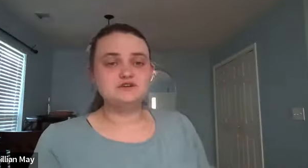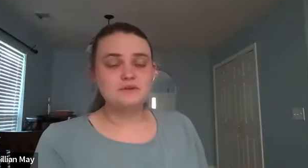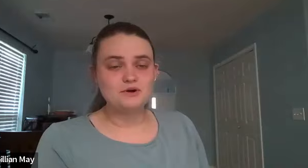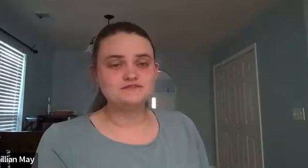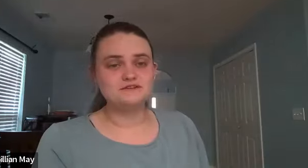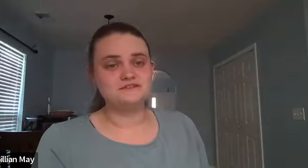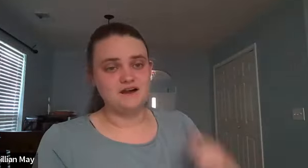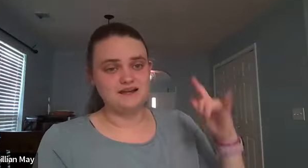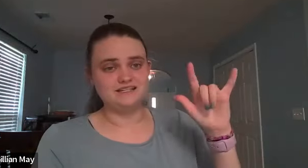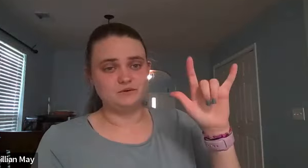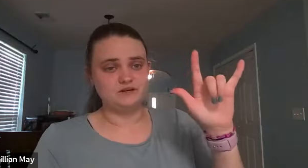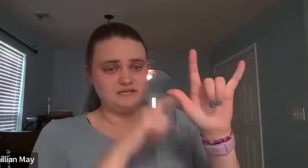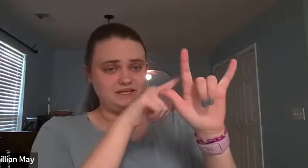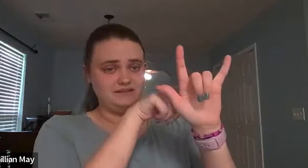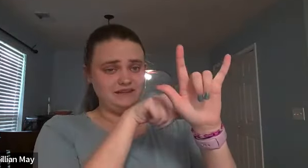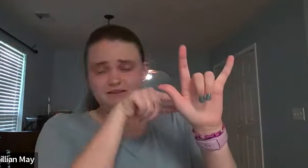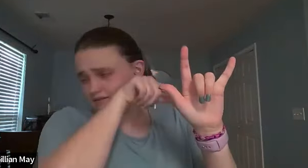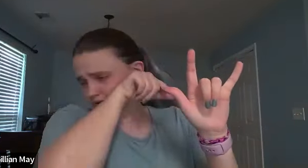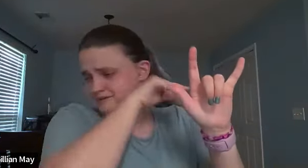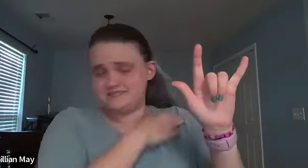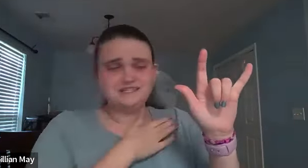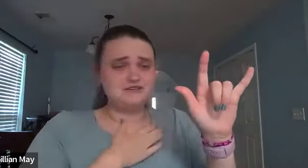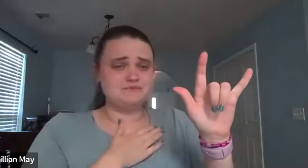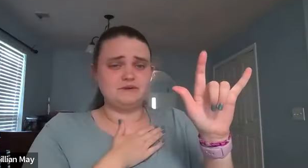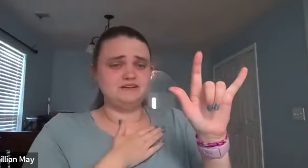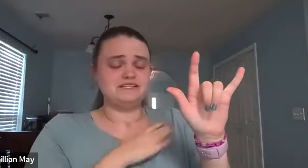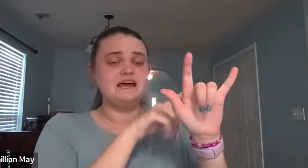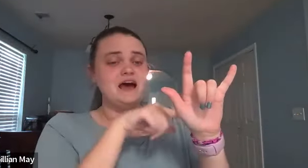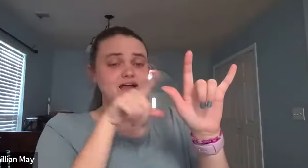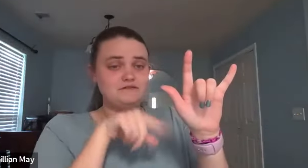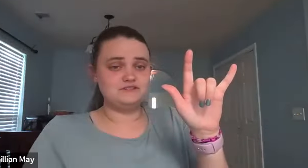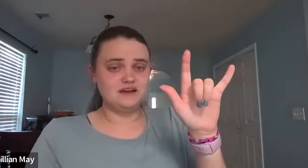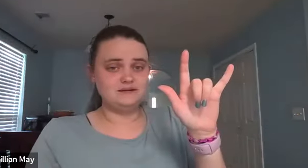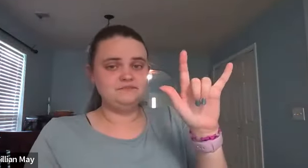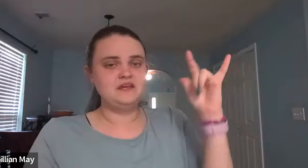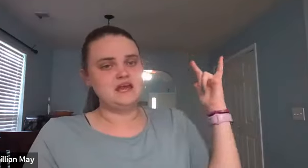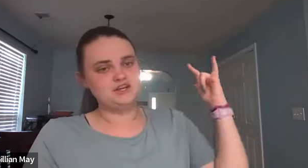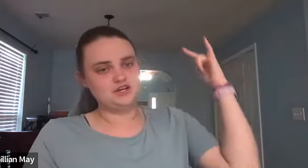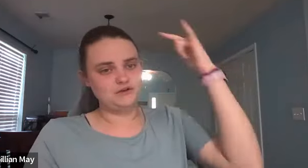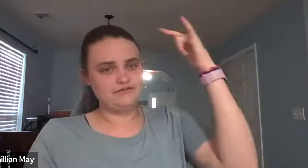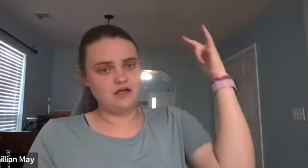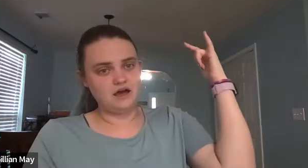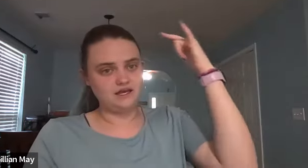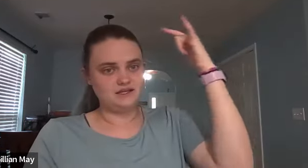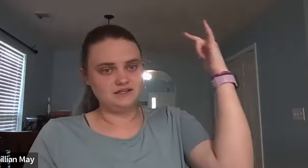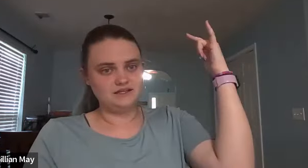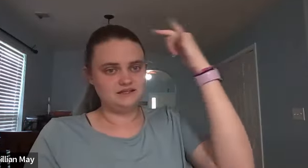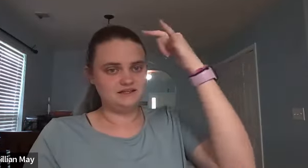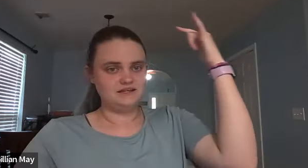the motion for flying is going to be excuse me, oh my goodness, I love you sign, and you're going to go fly. And